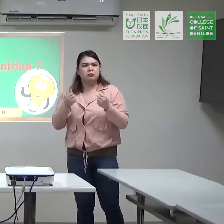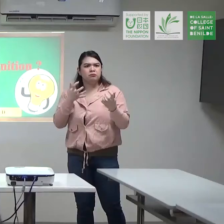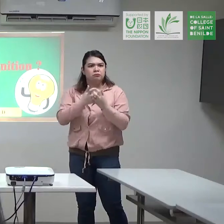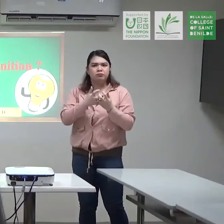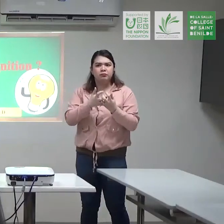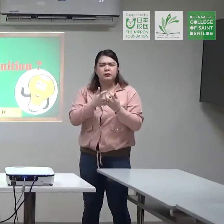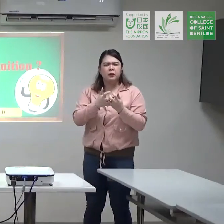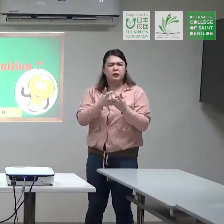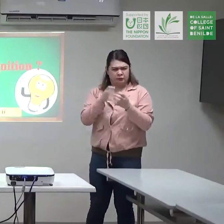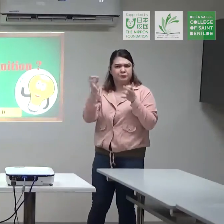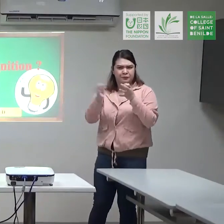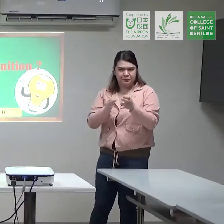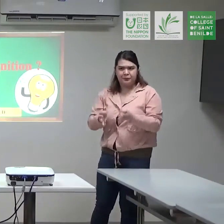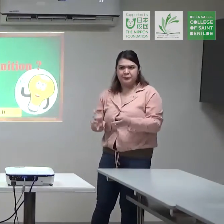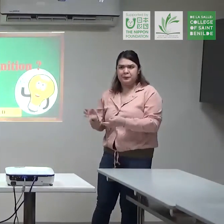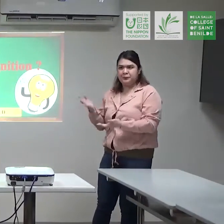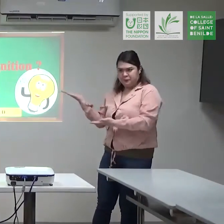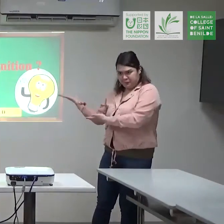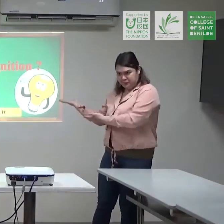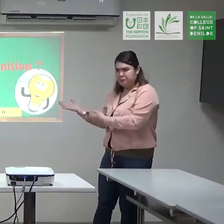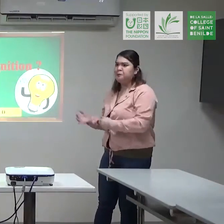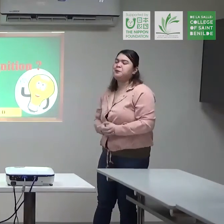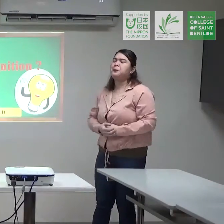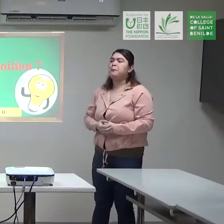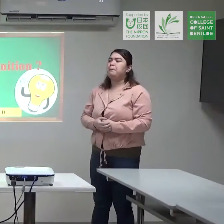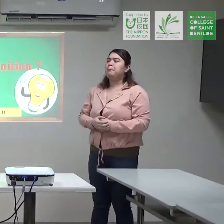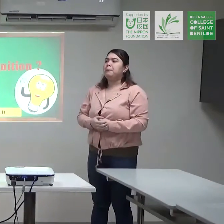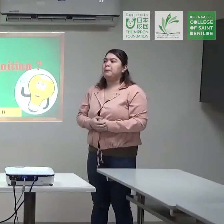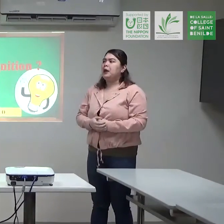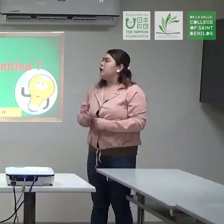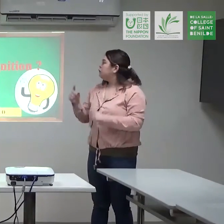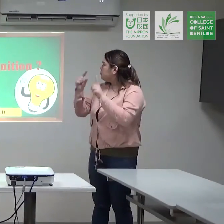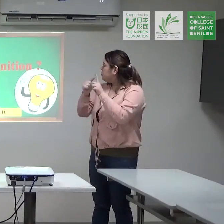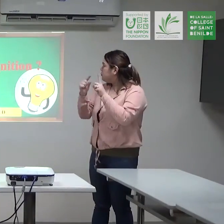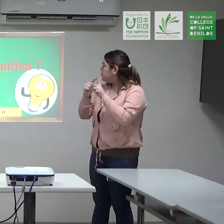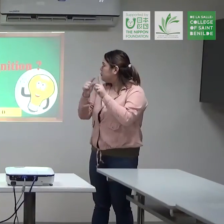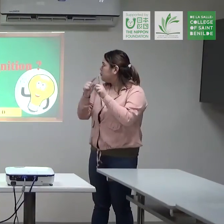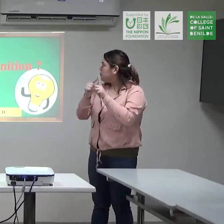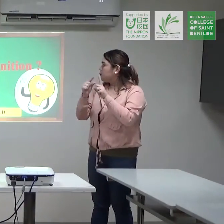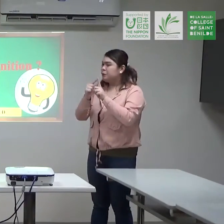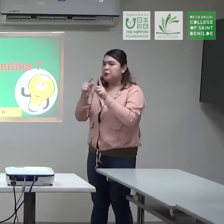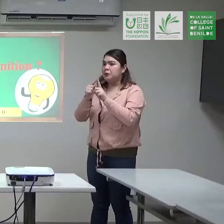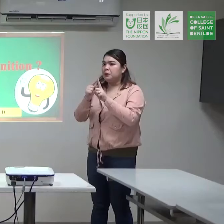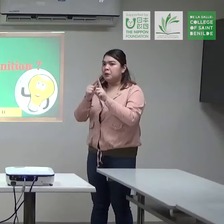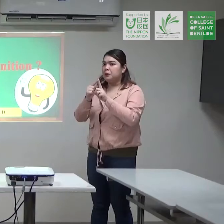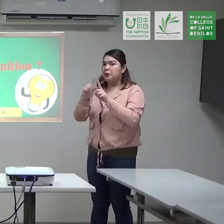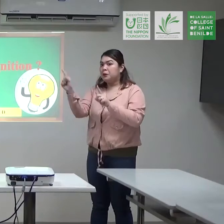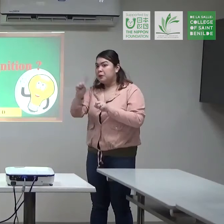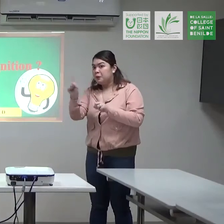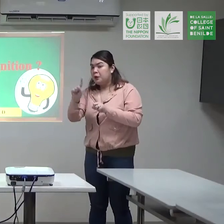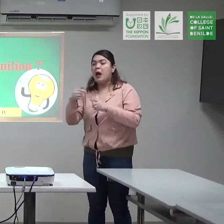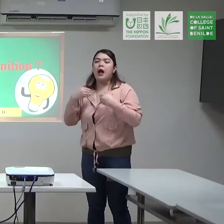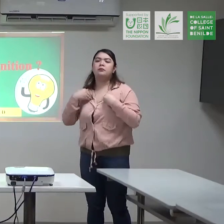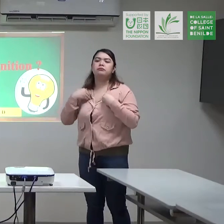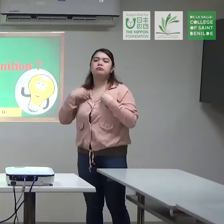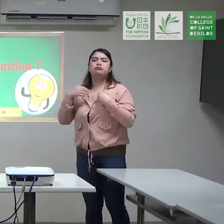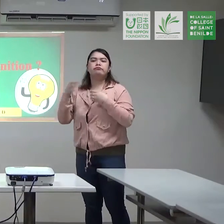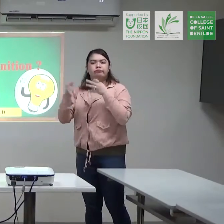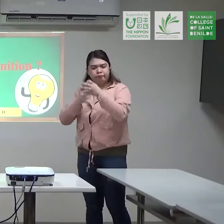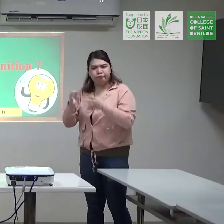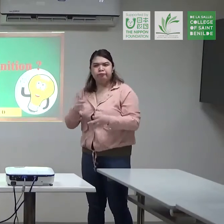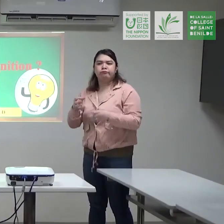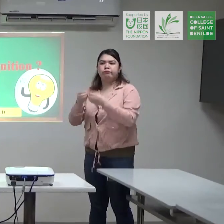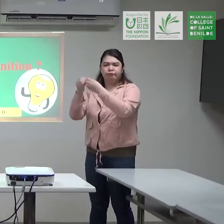is metacognition? If you, as the word suggests, it's a compound word.